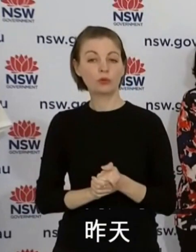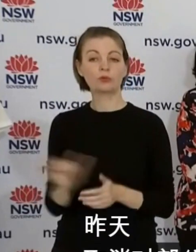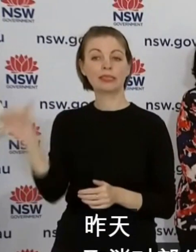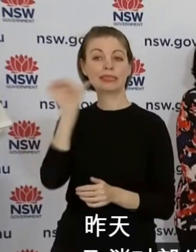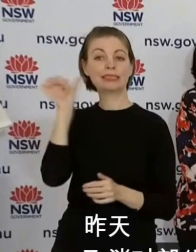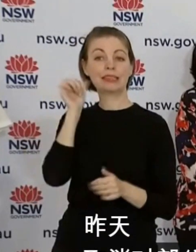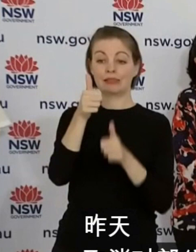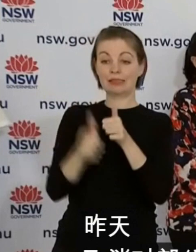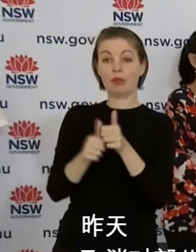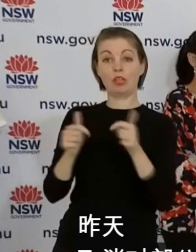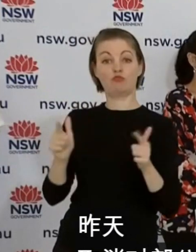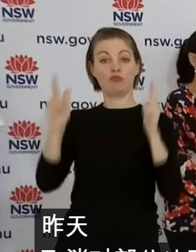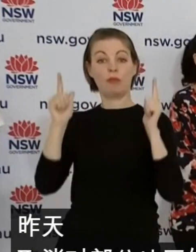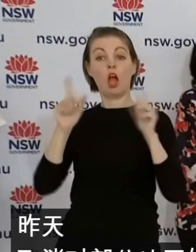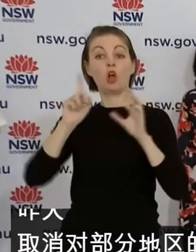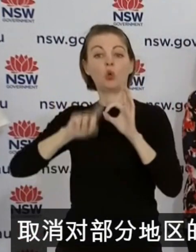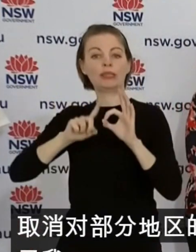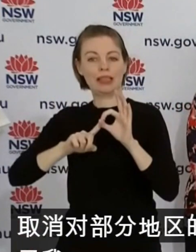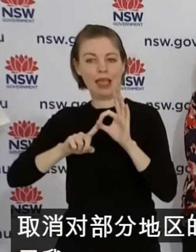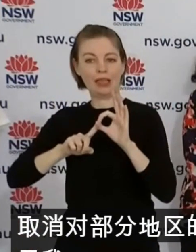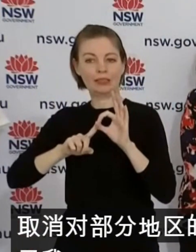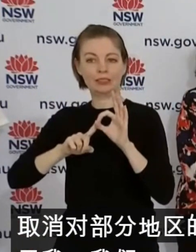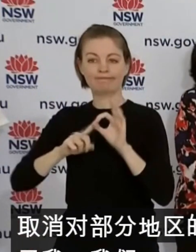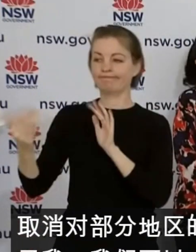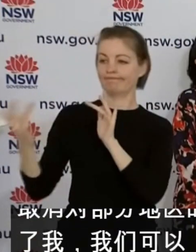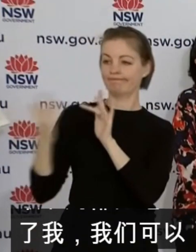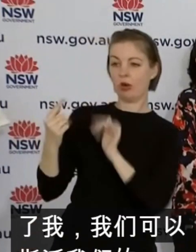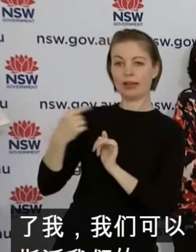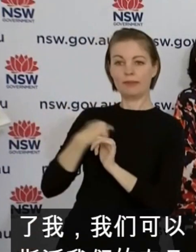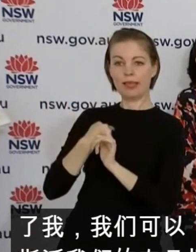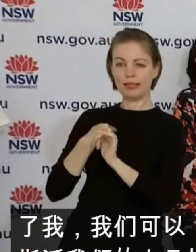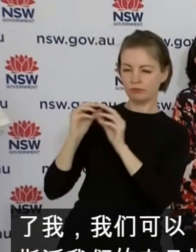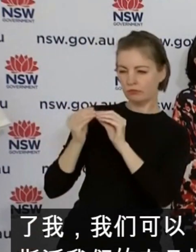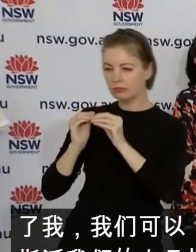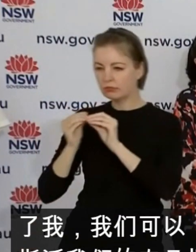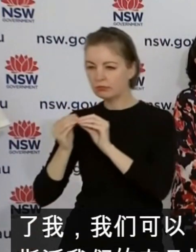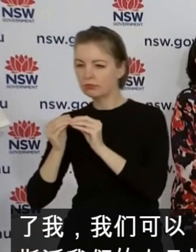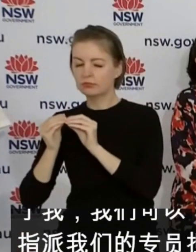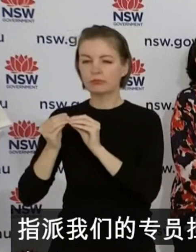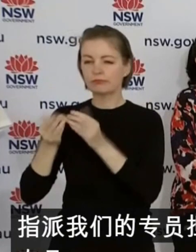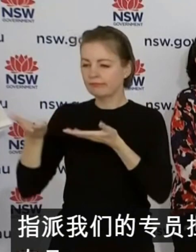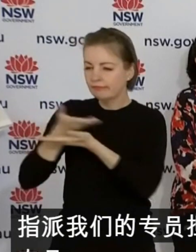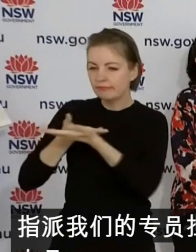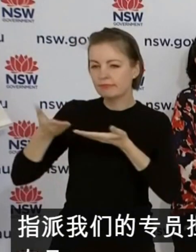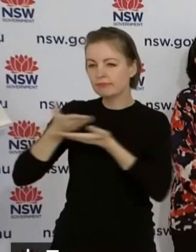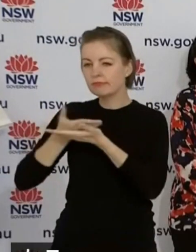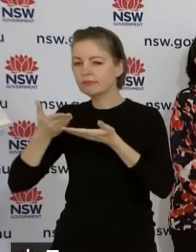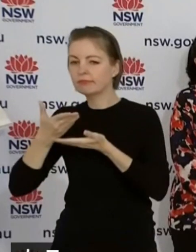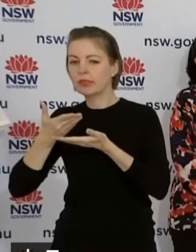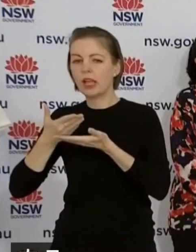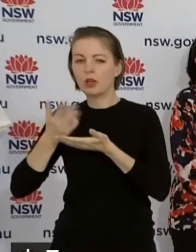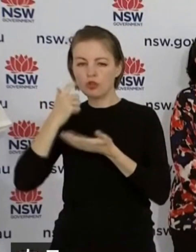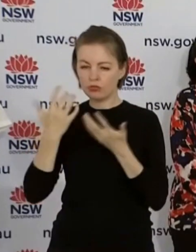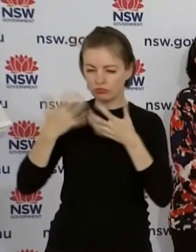Deputy Premier of Queensland, Steve Miles, reached out to me where we were able to task our commissioners, our cross-border commissioners, to